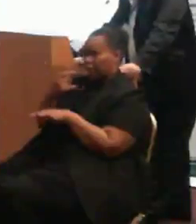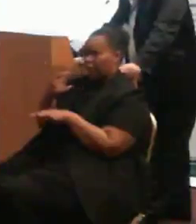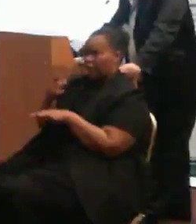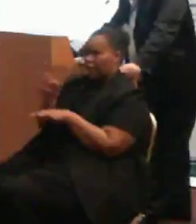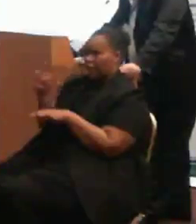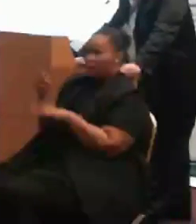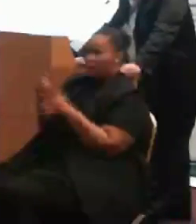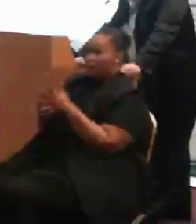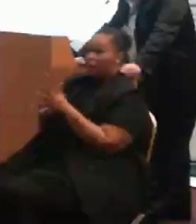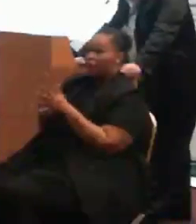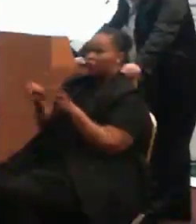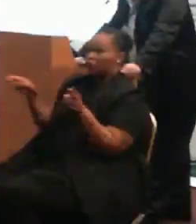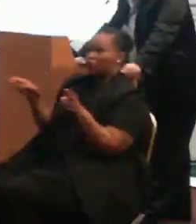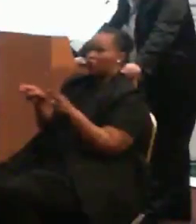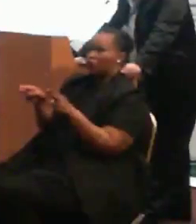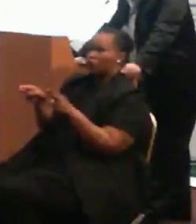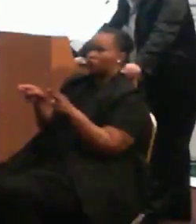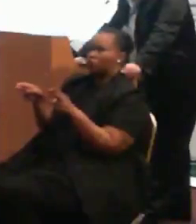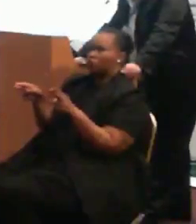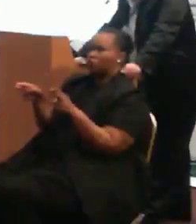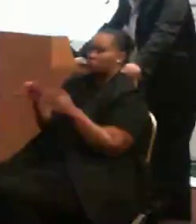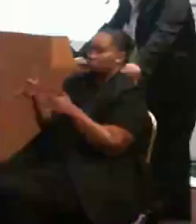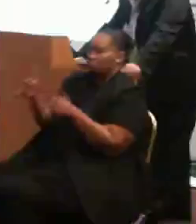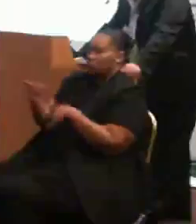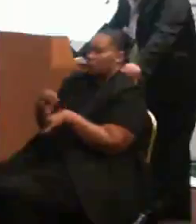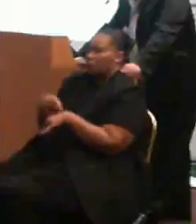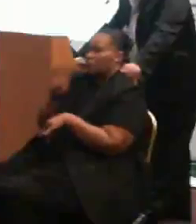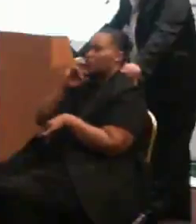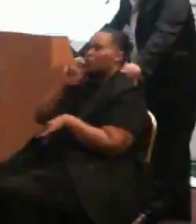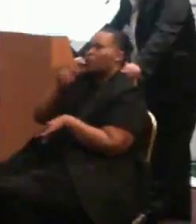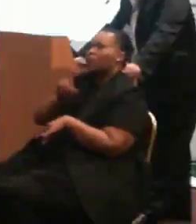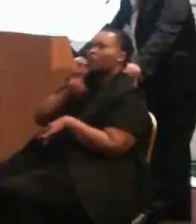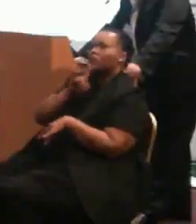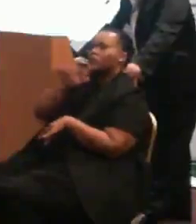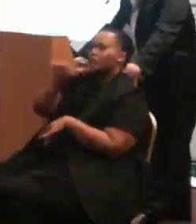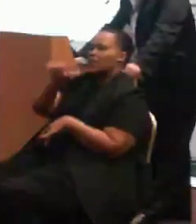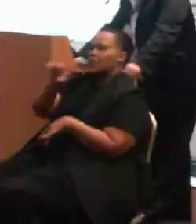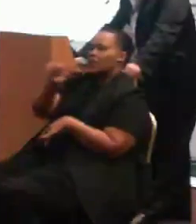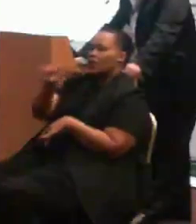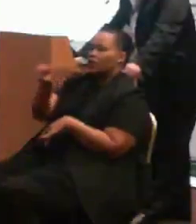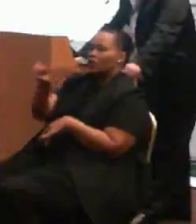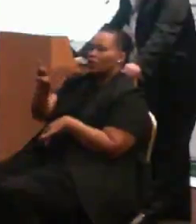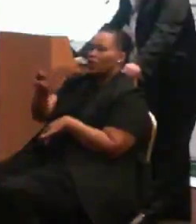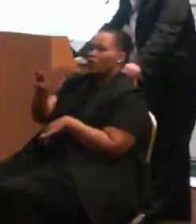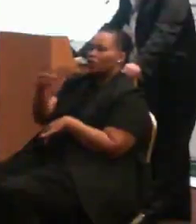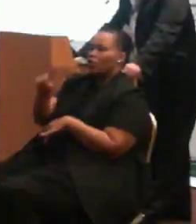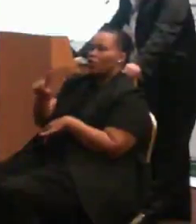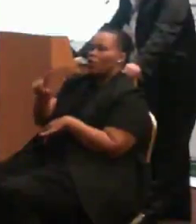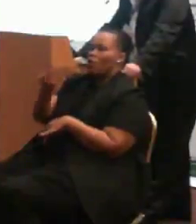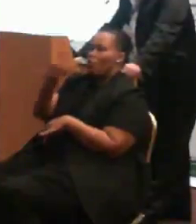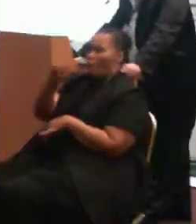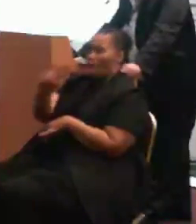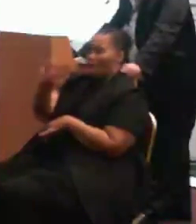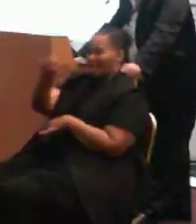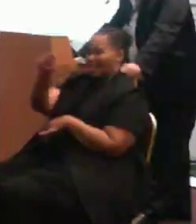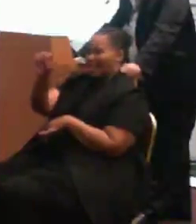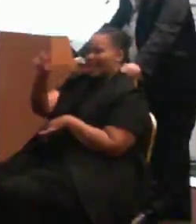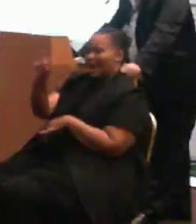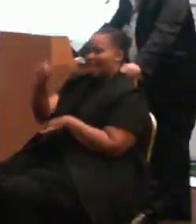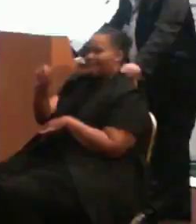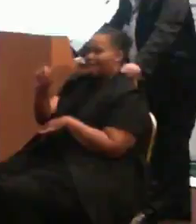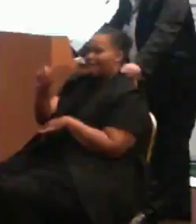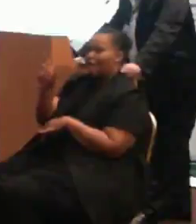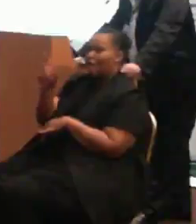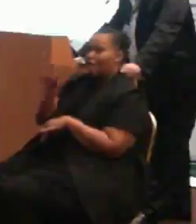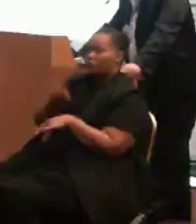short-term contracts. That equates to 1,600 rand a ton landed cost for Eskom for